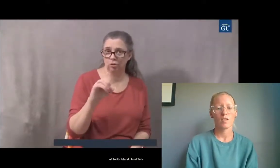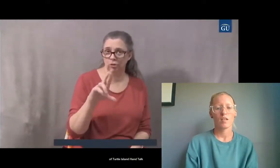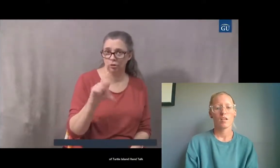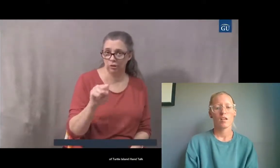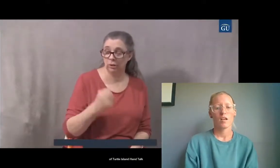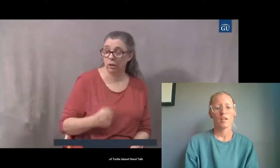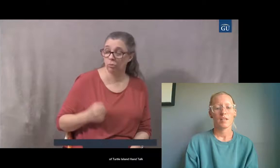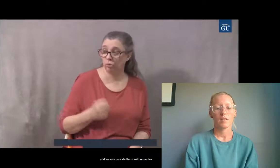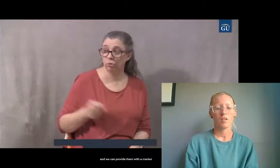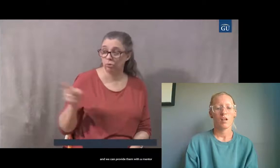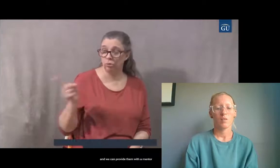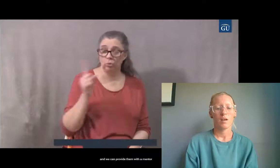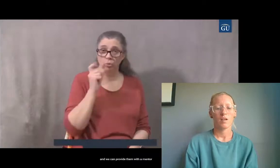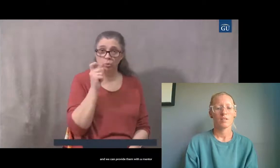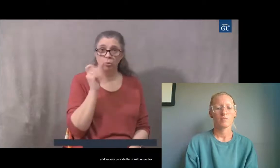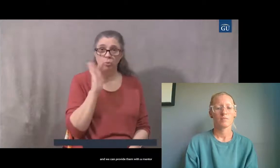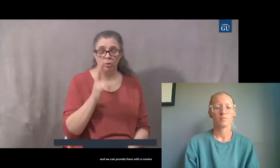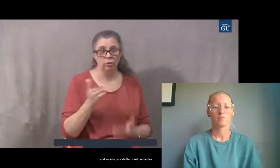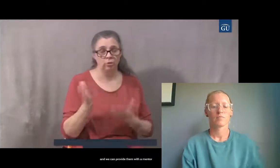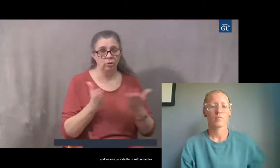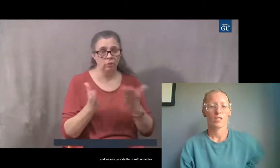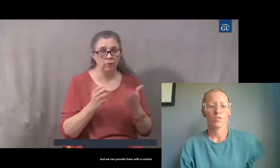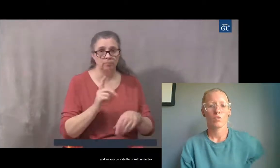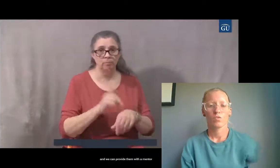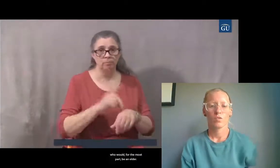resources, they can call upon